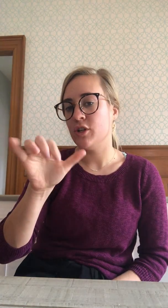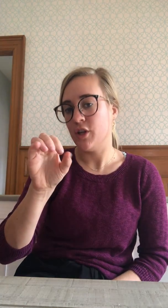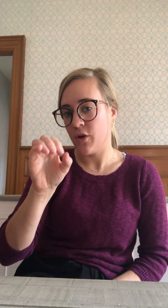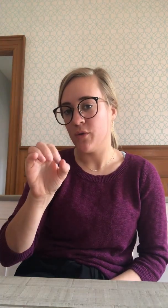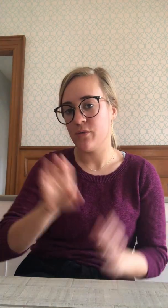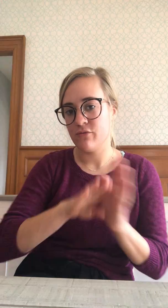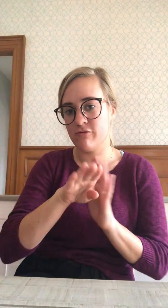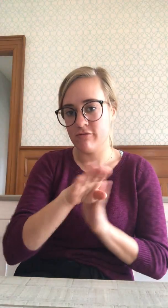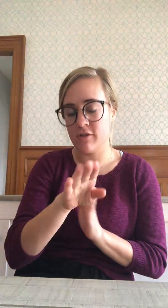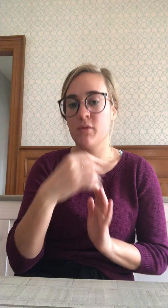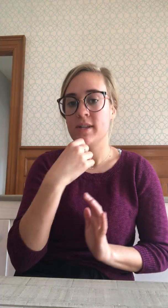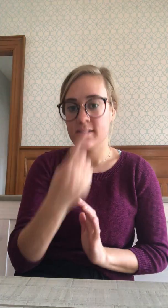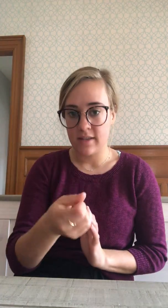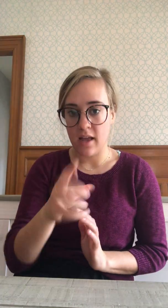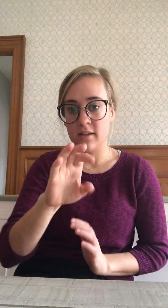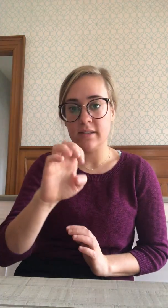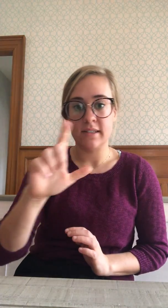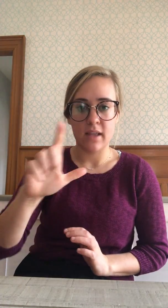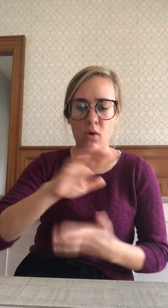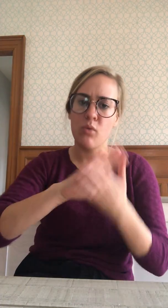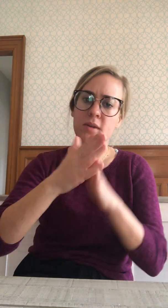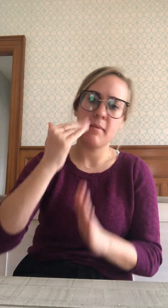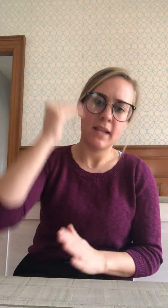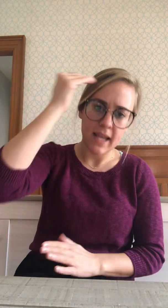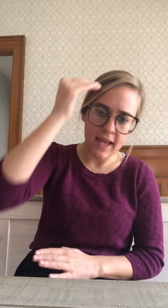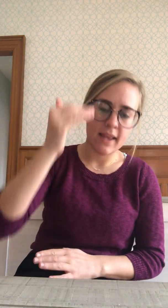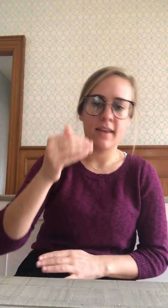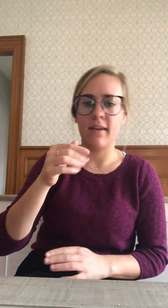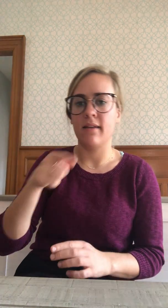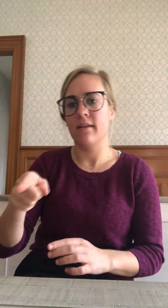to become head, hands, feet, and other tissues.